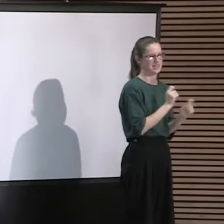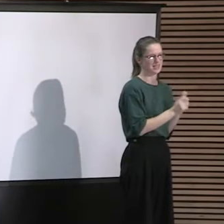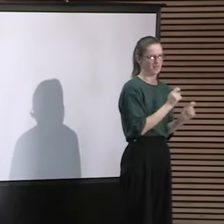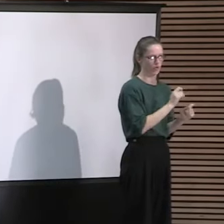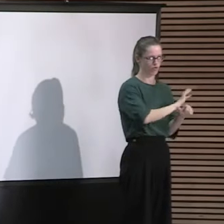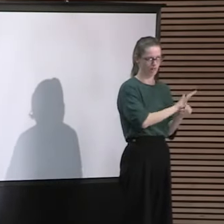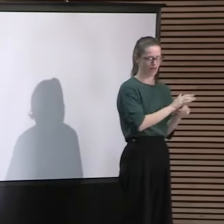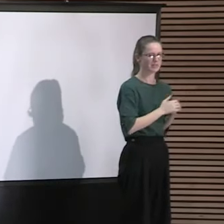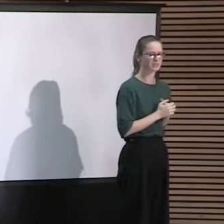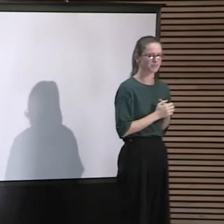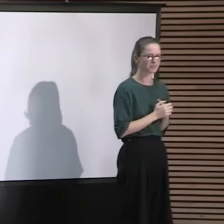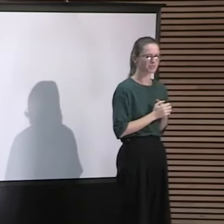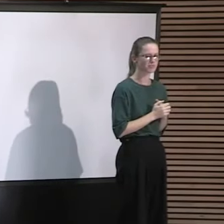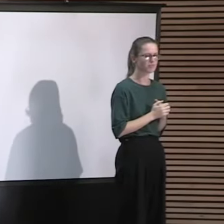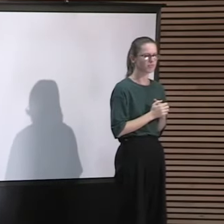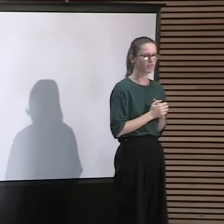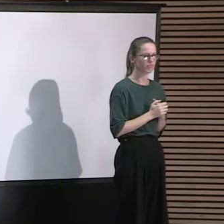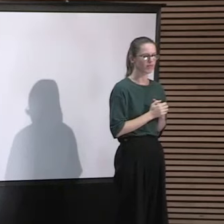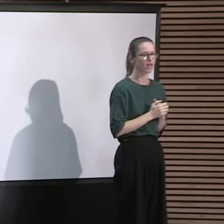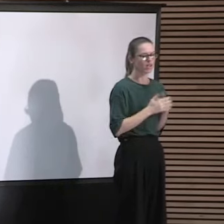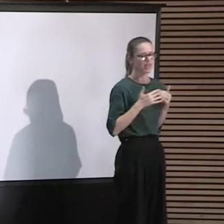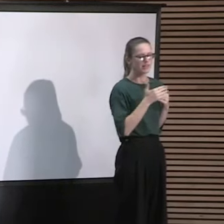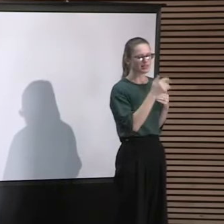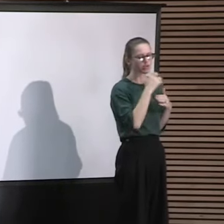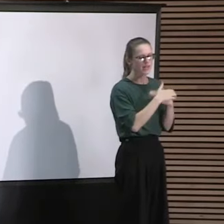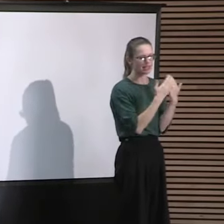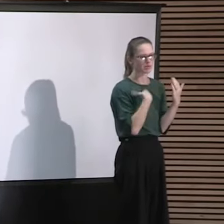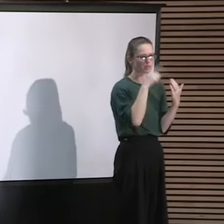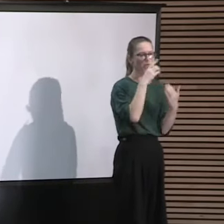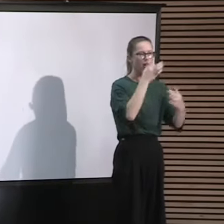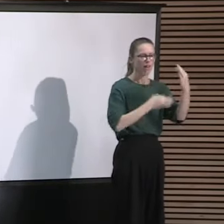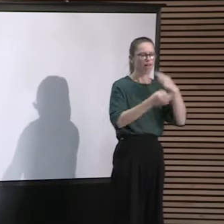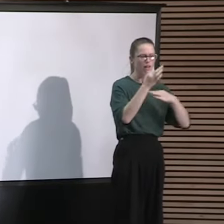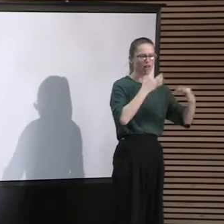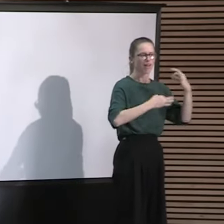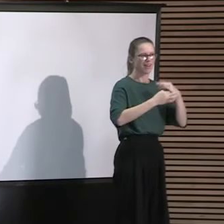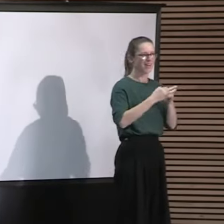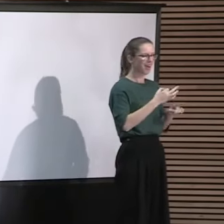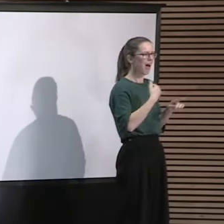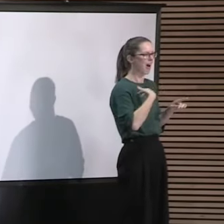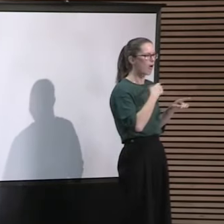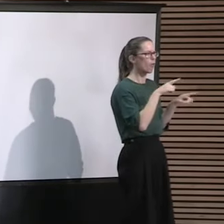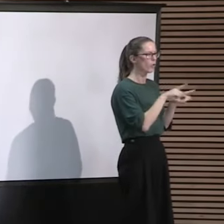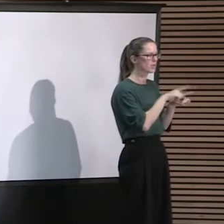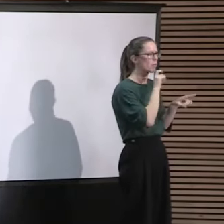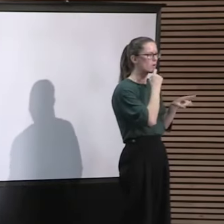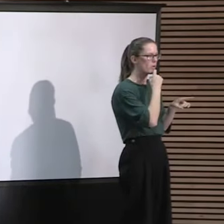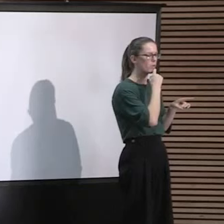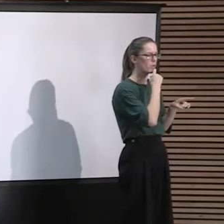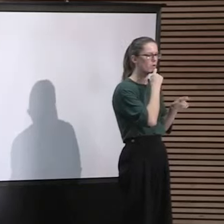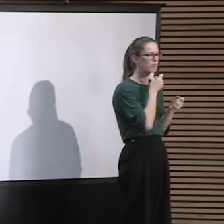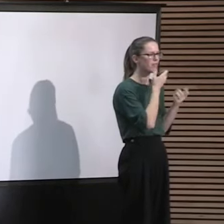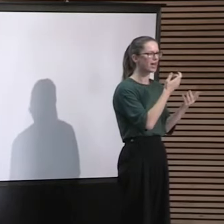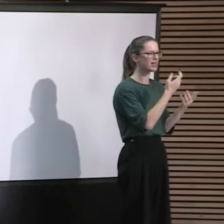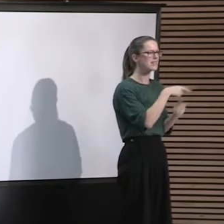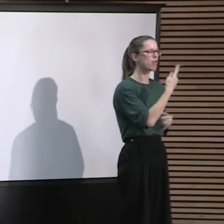to be doing in the next few days to eliminate doubt, because we continue to get questions about this, by the end of the week I will issue another